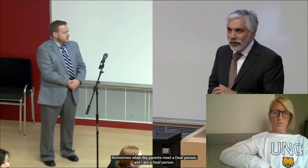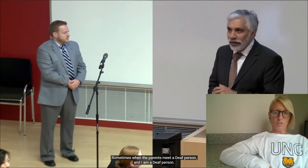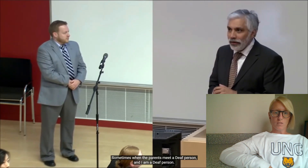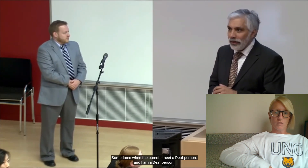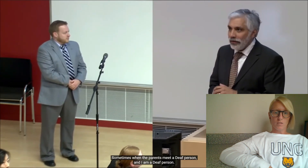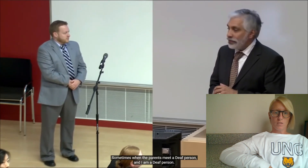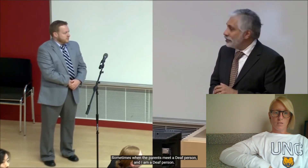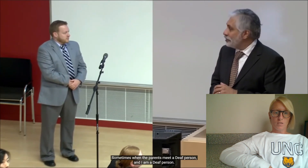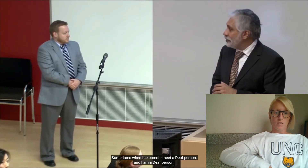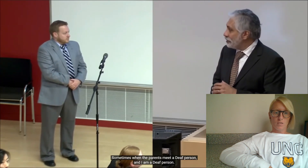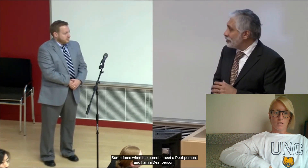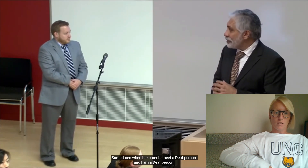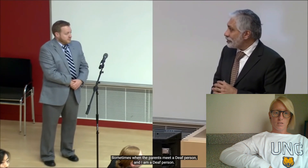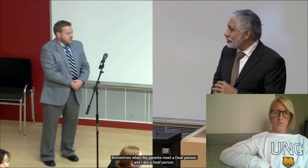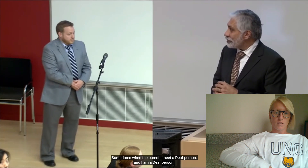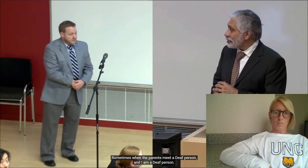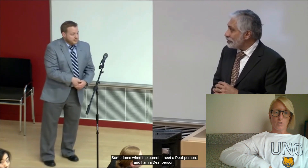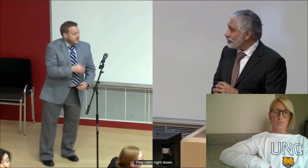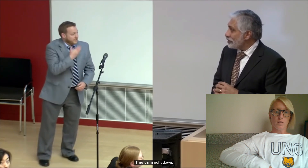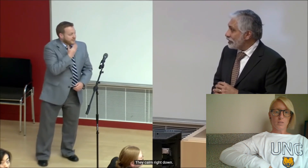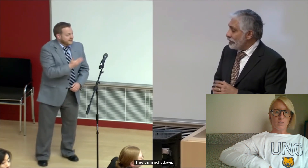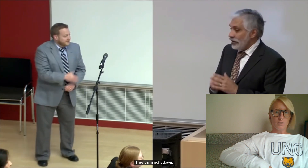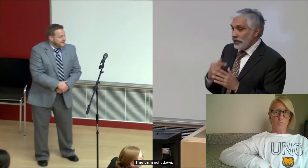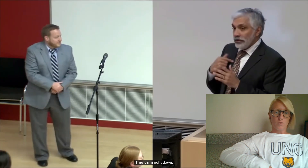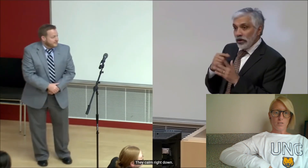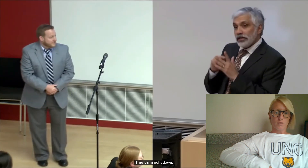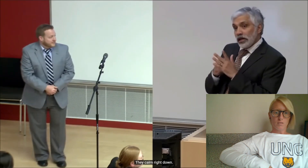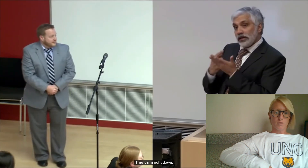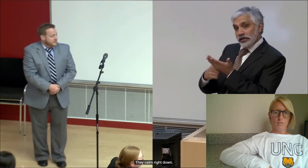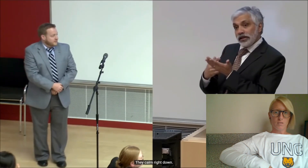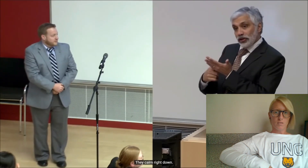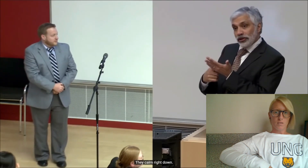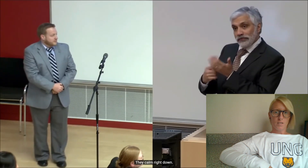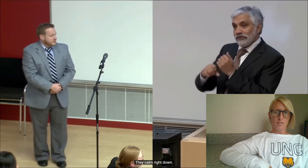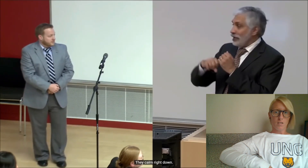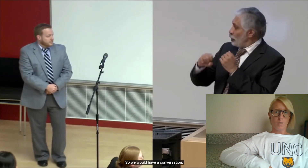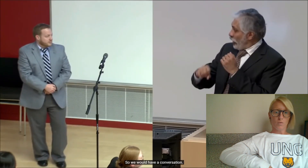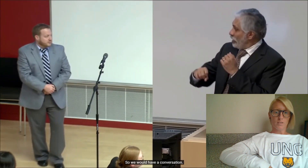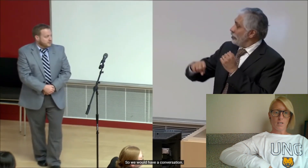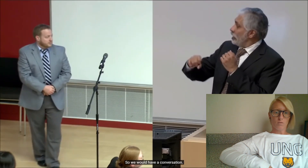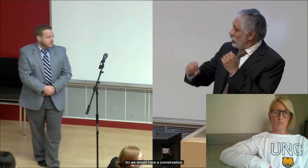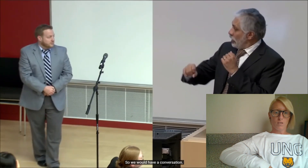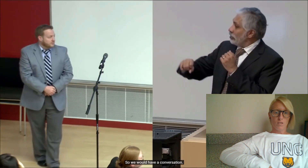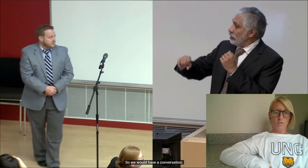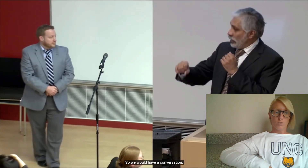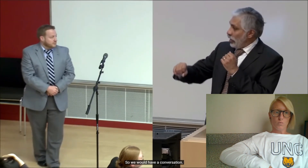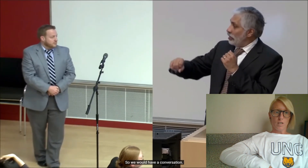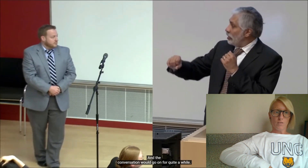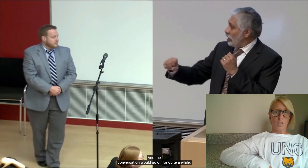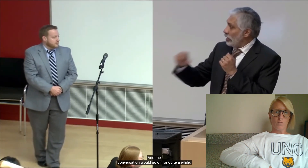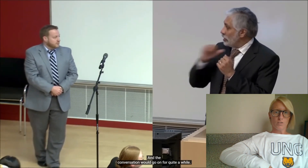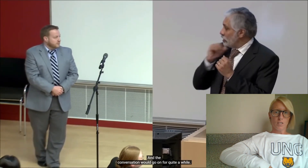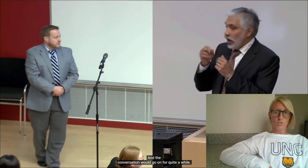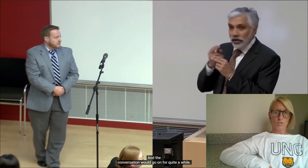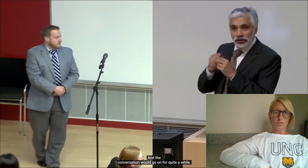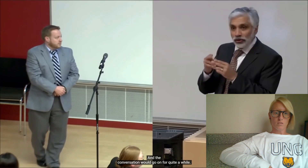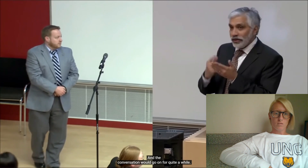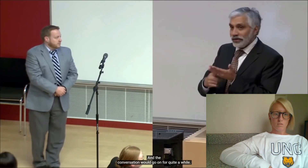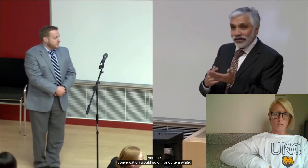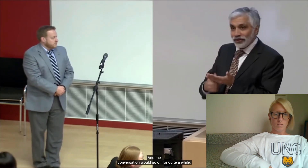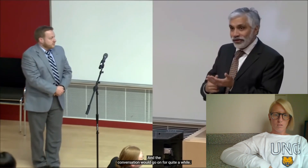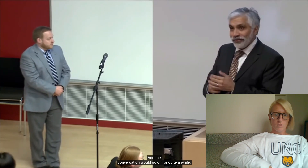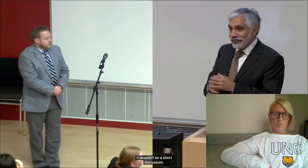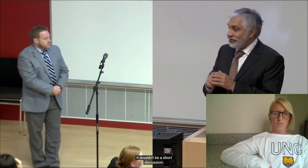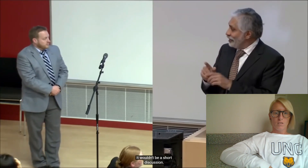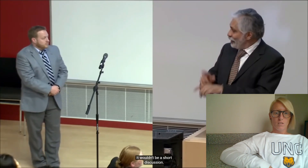parents meet a deaf person, and I'm a deaf person, Parents need to they meet calm right down. And they So calm we'd have a down. conversation, and the conversation would go on